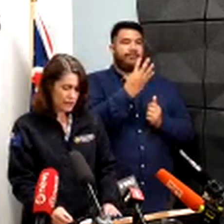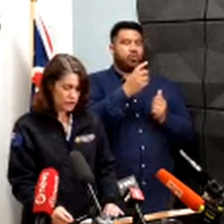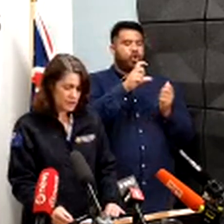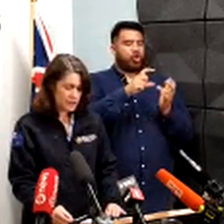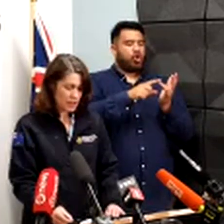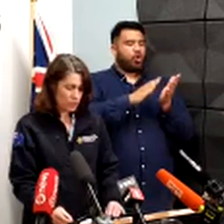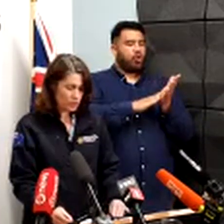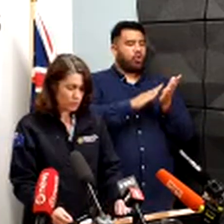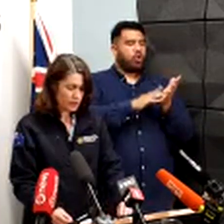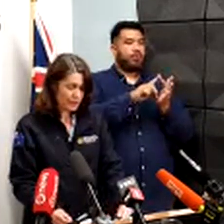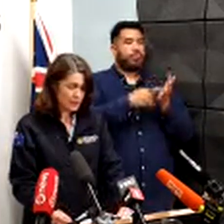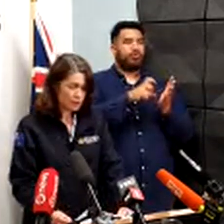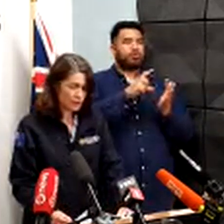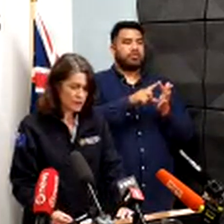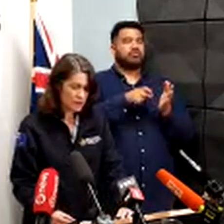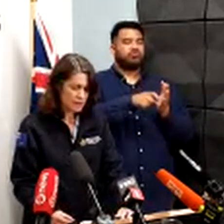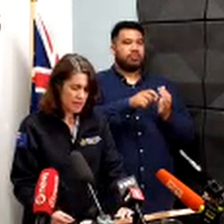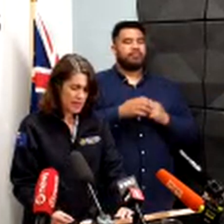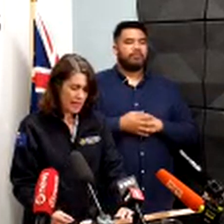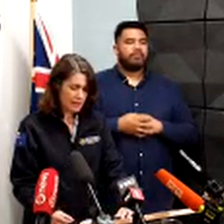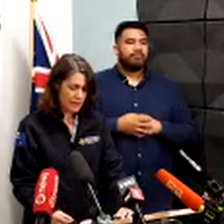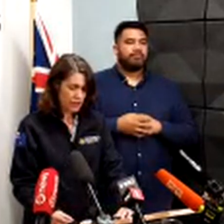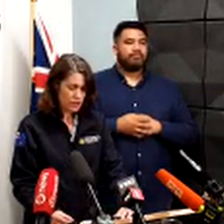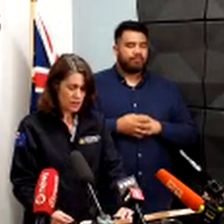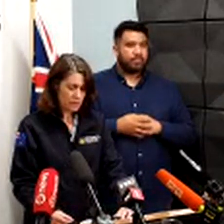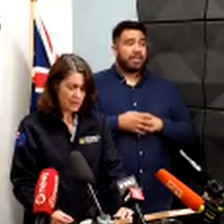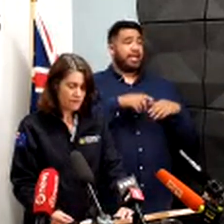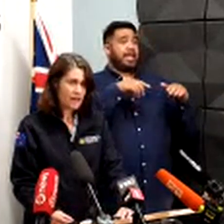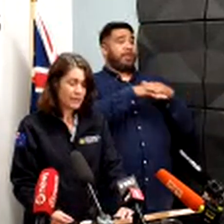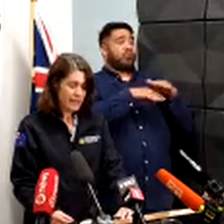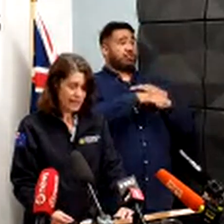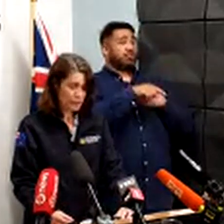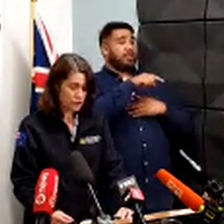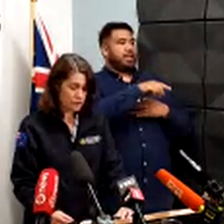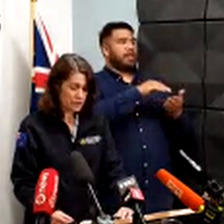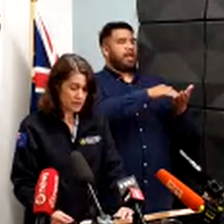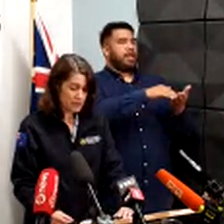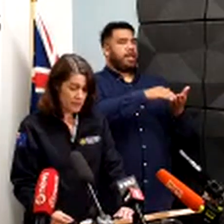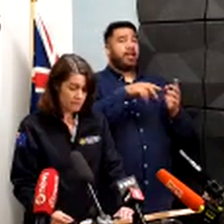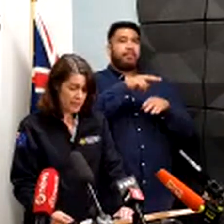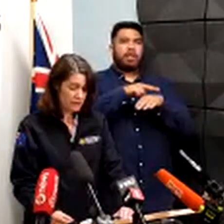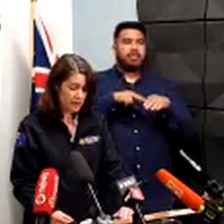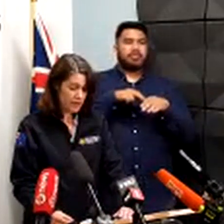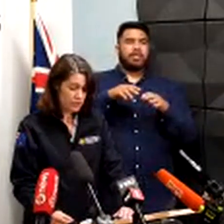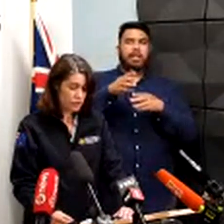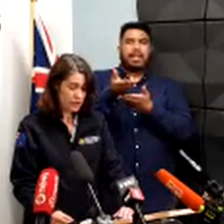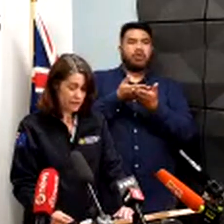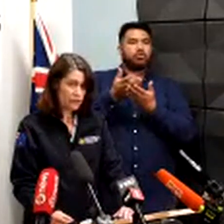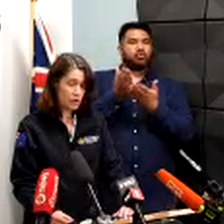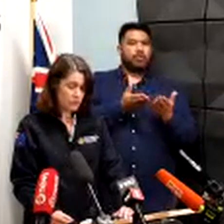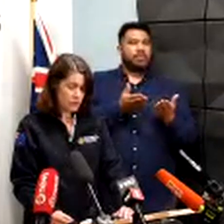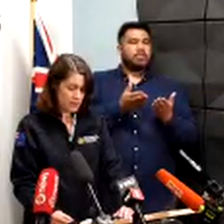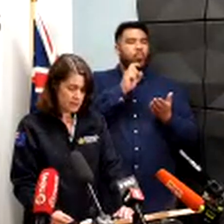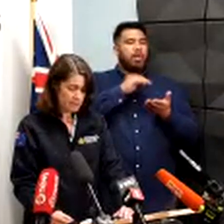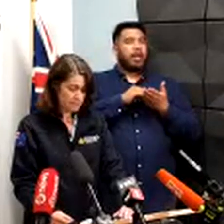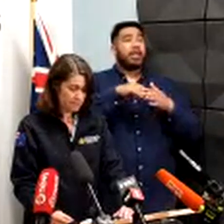Immigration New Zealand are assisting with border clearance processes and connections to police family liaison services for any whānau travelling